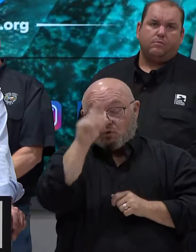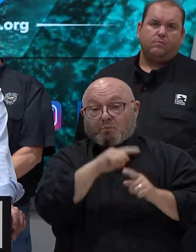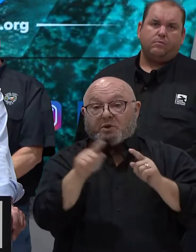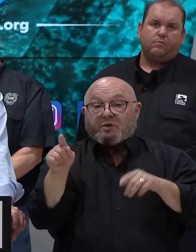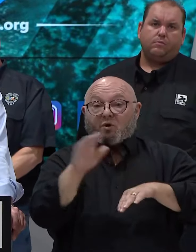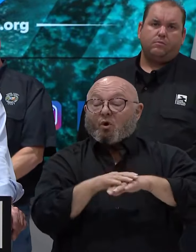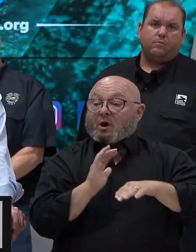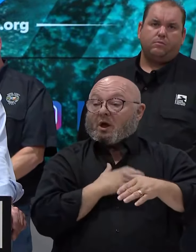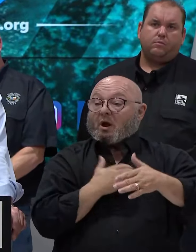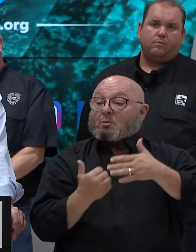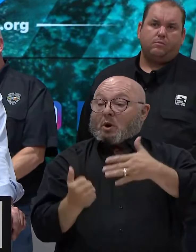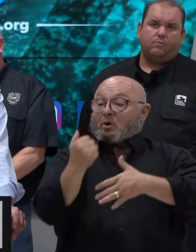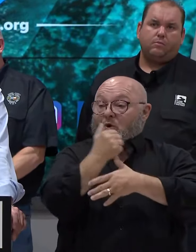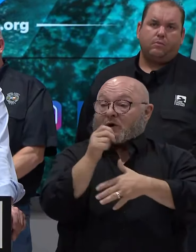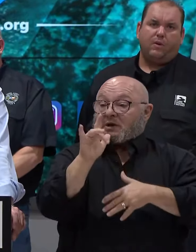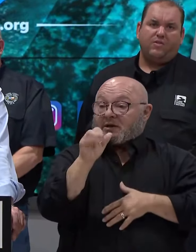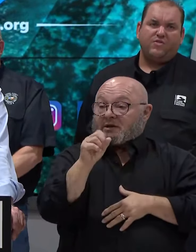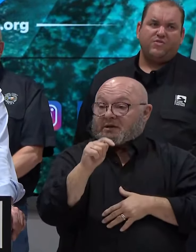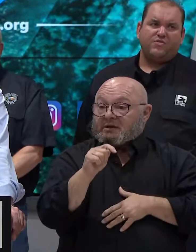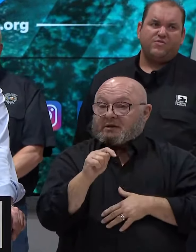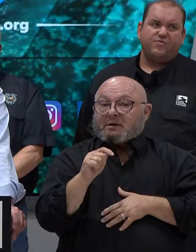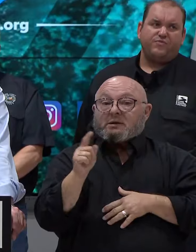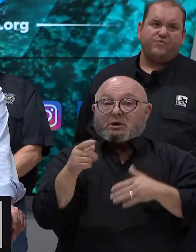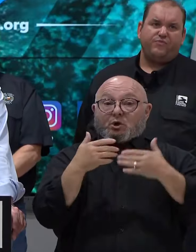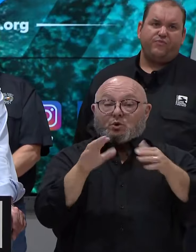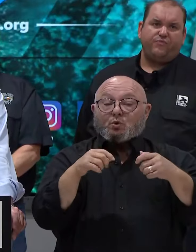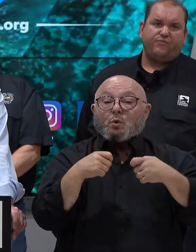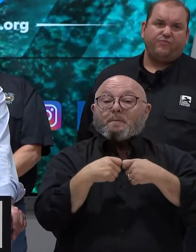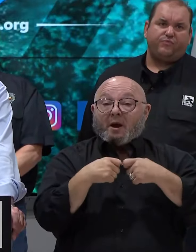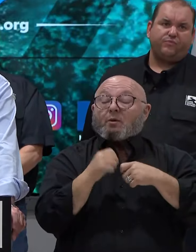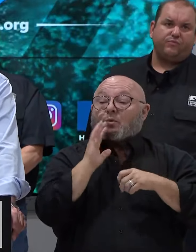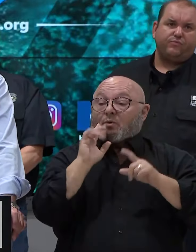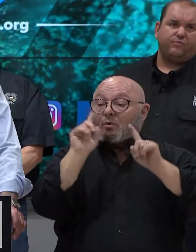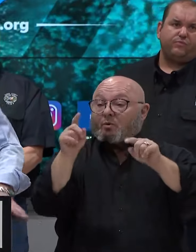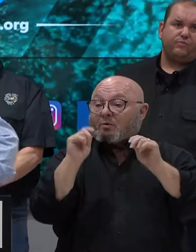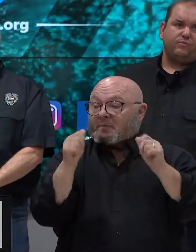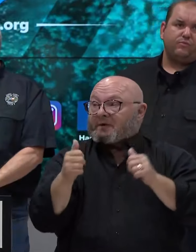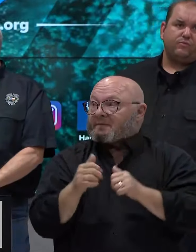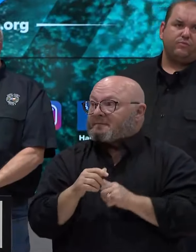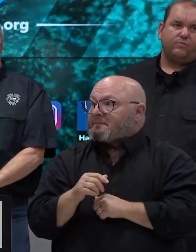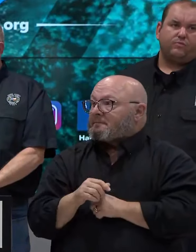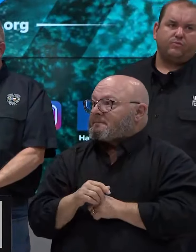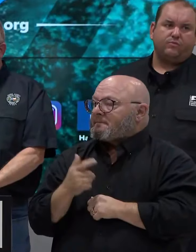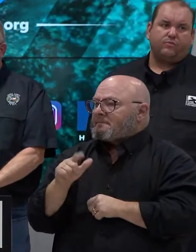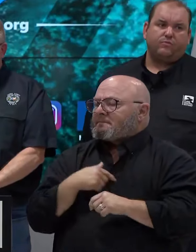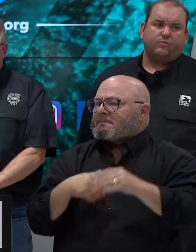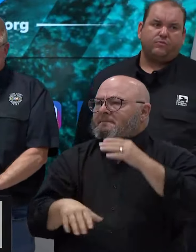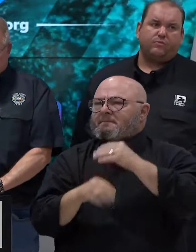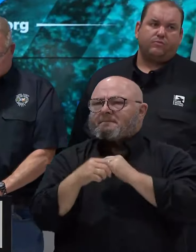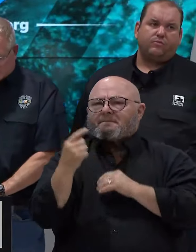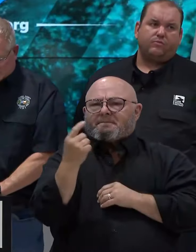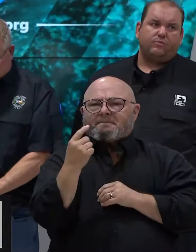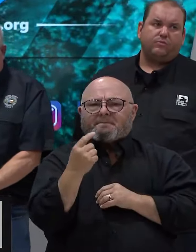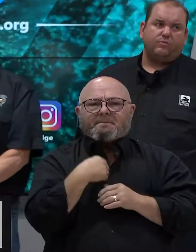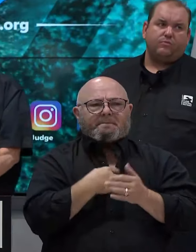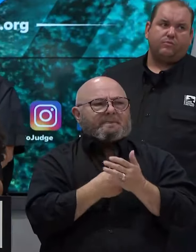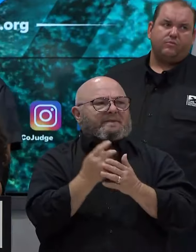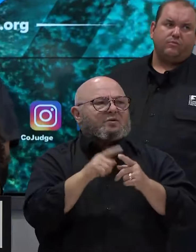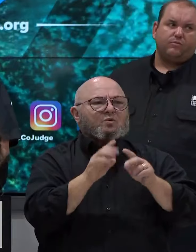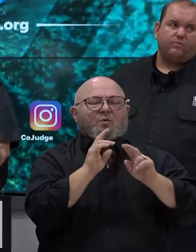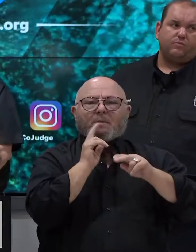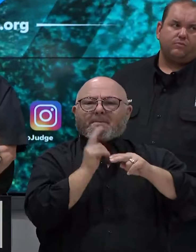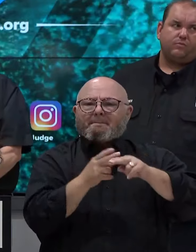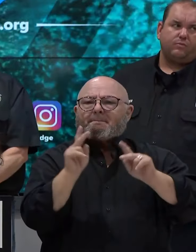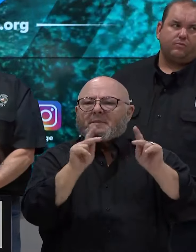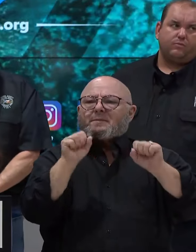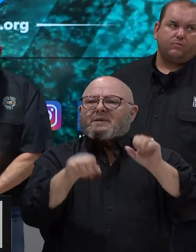priority list, so if they should lose power, we would be out there immediately. Okay. And let me add something. something, actually. I failed to mention earlier, people